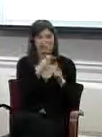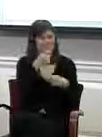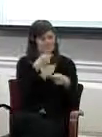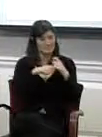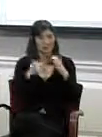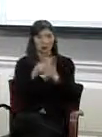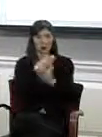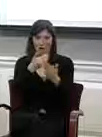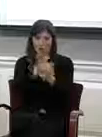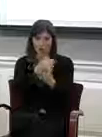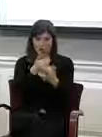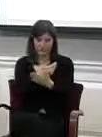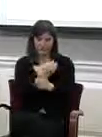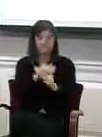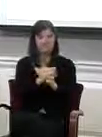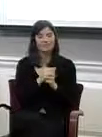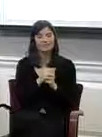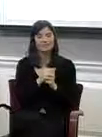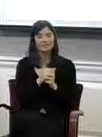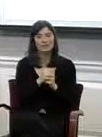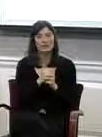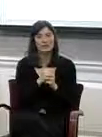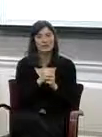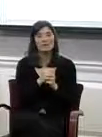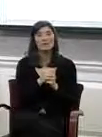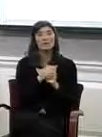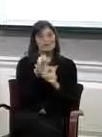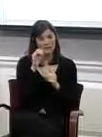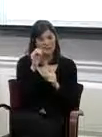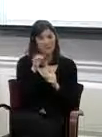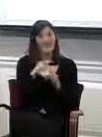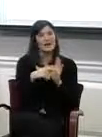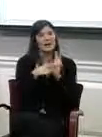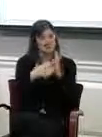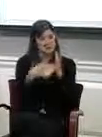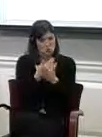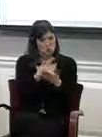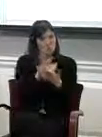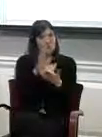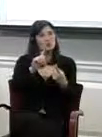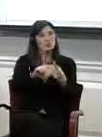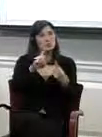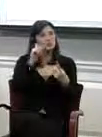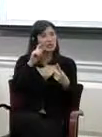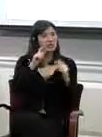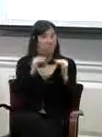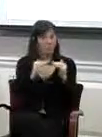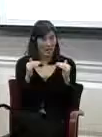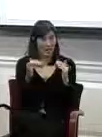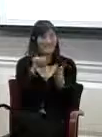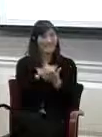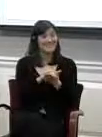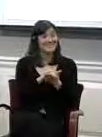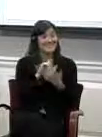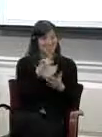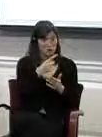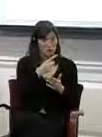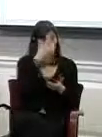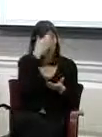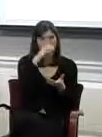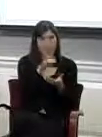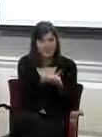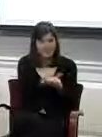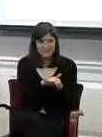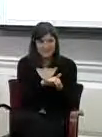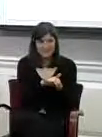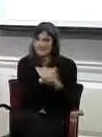noteworthy changes to the code reflect the new approach to gender equality, at least on paper. First, that the husband is no longer the